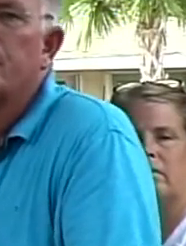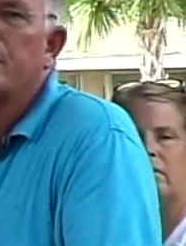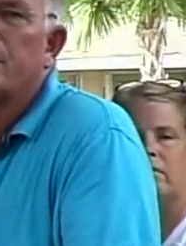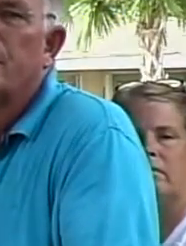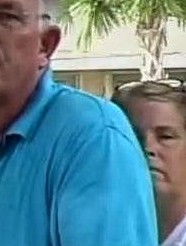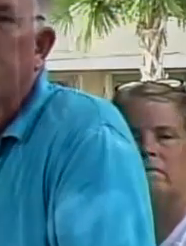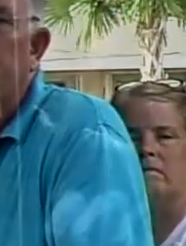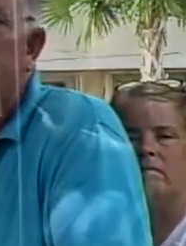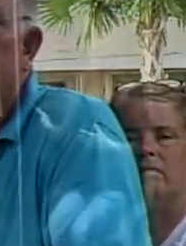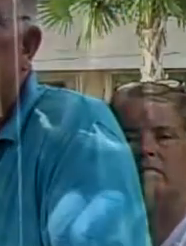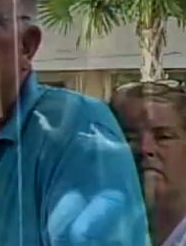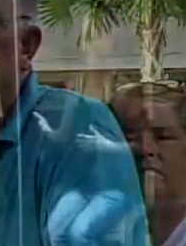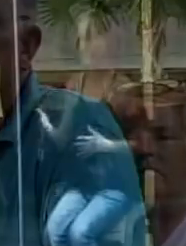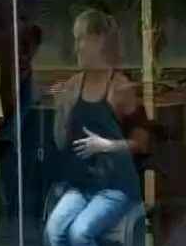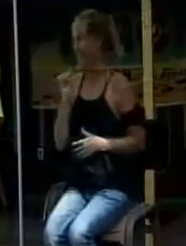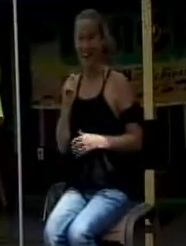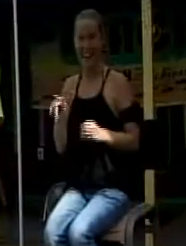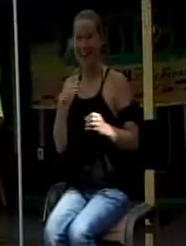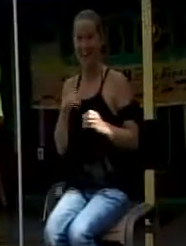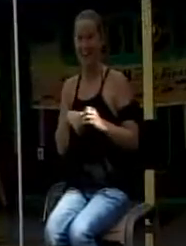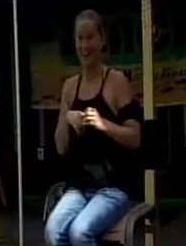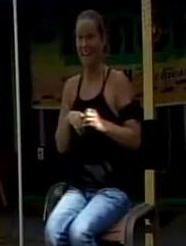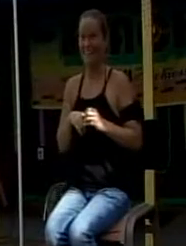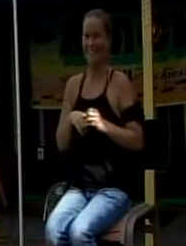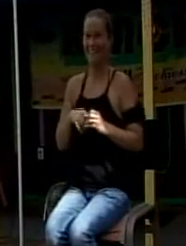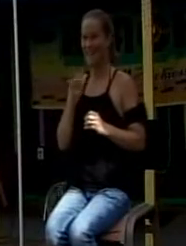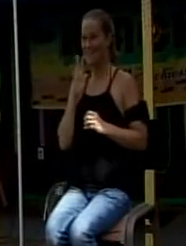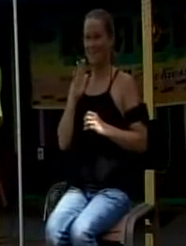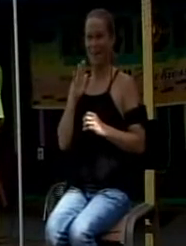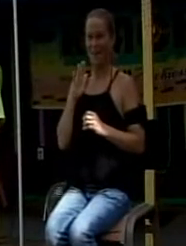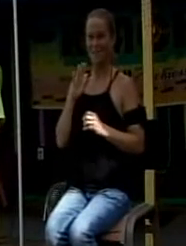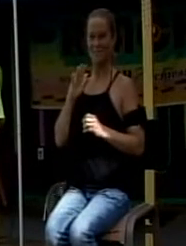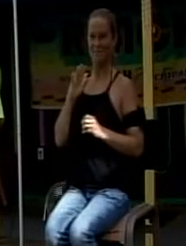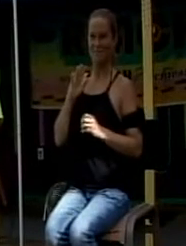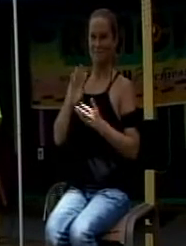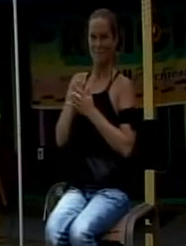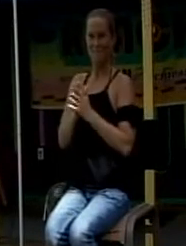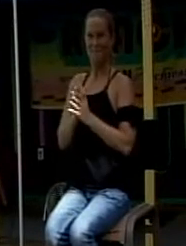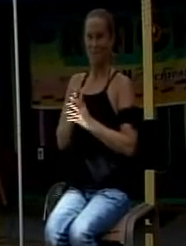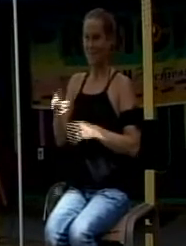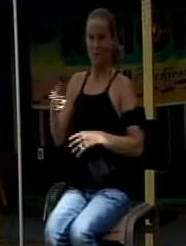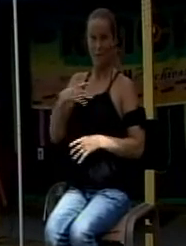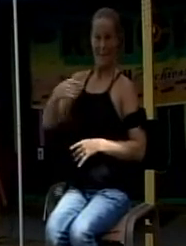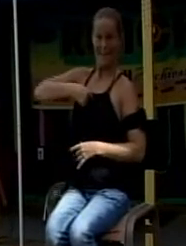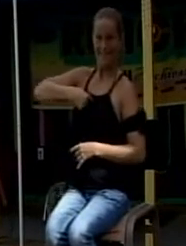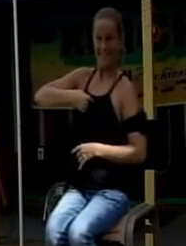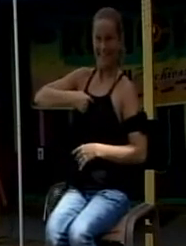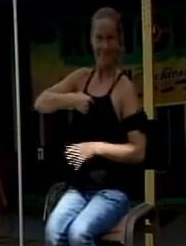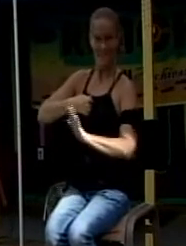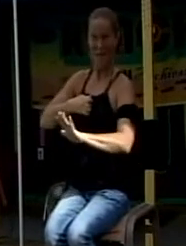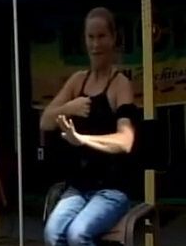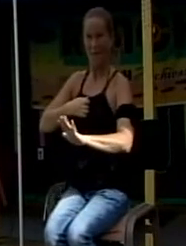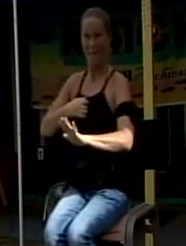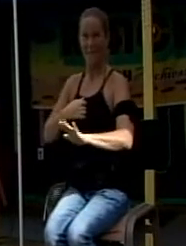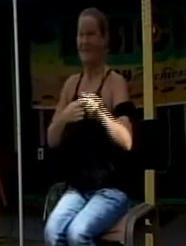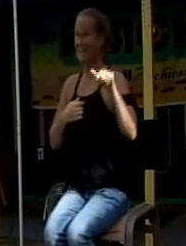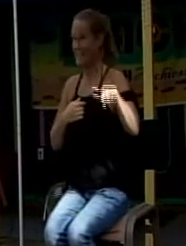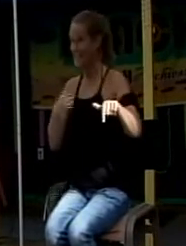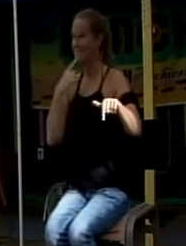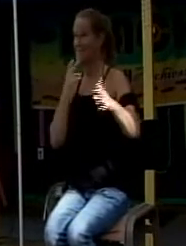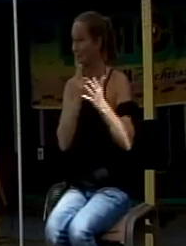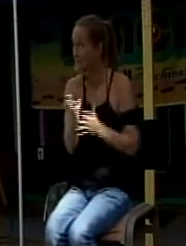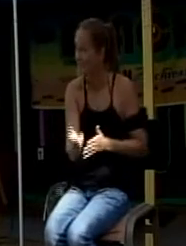good so he could be popular. He tells them the truth. "Whom God raised up, having loosed the pains of death, because it was